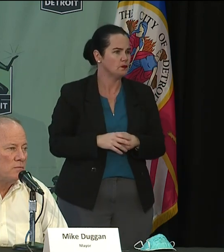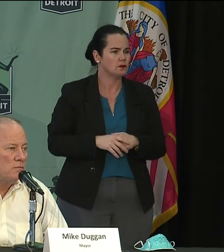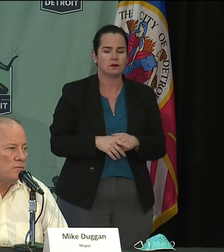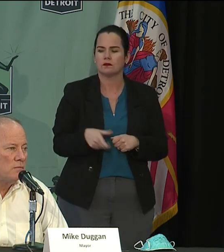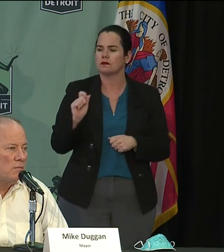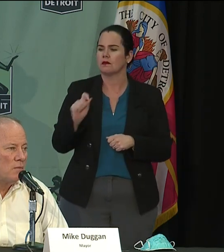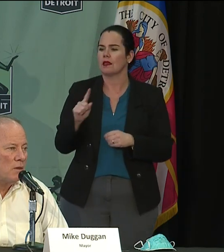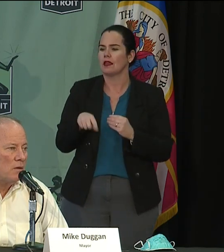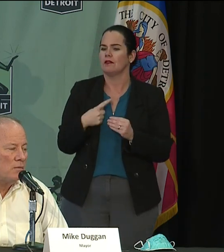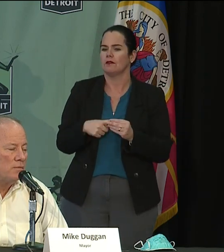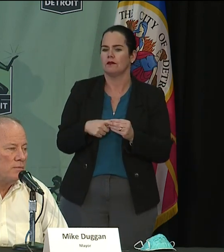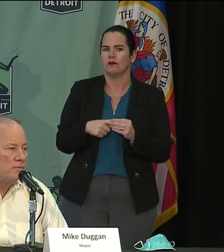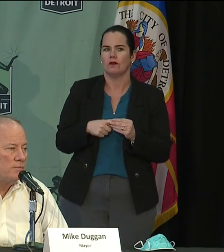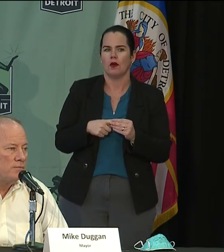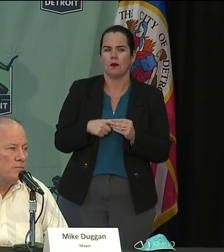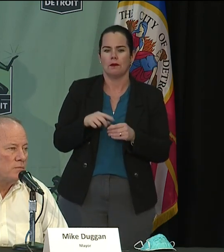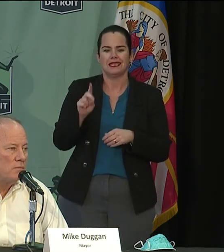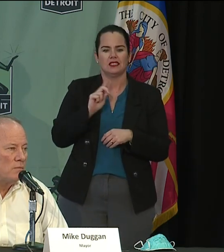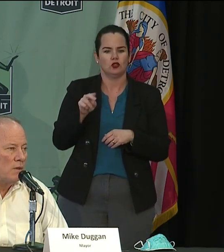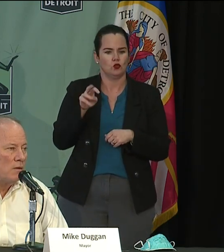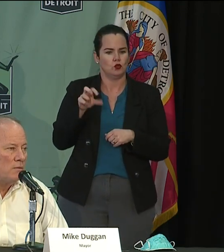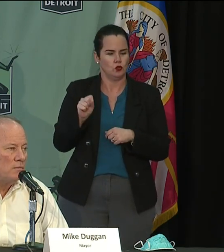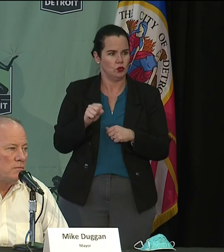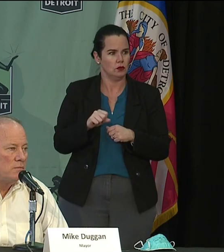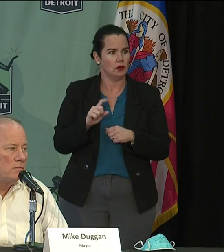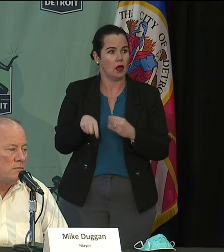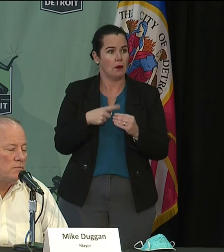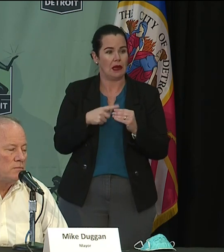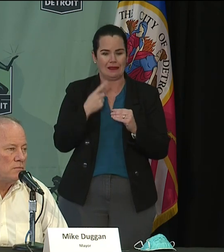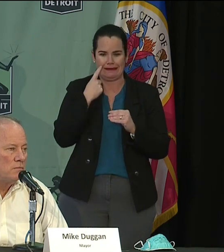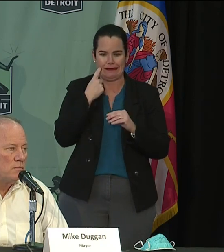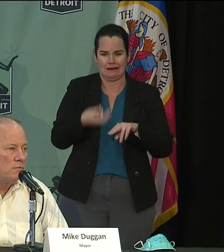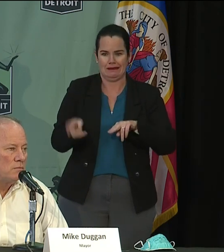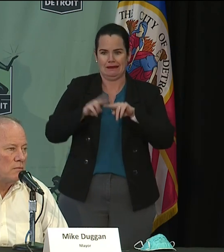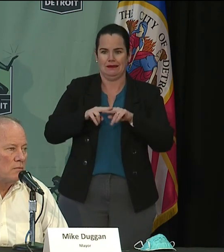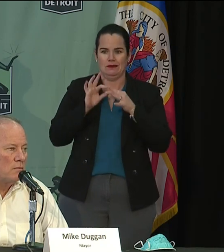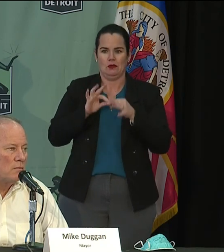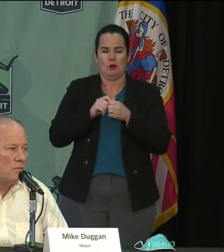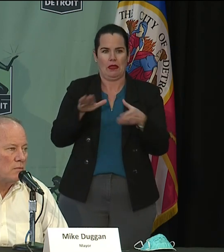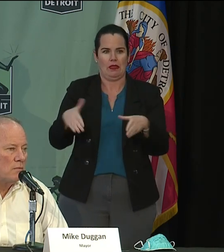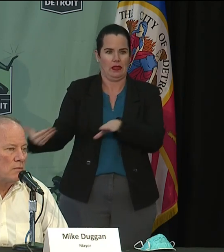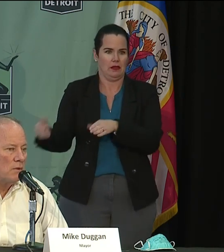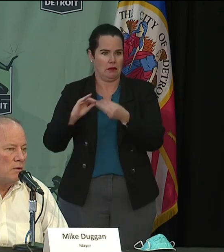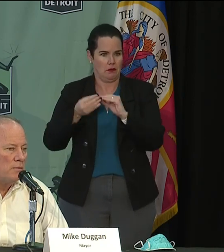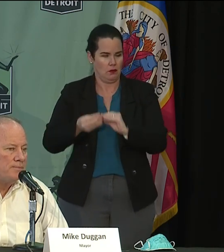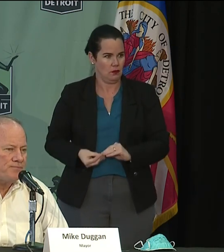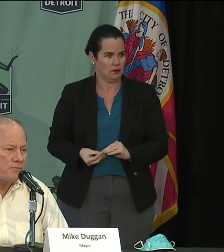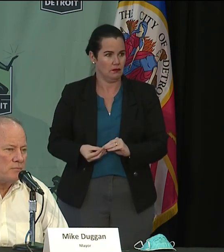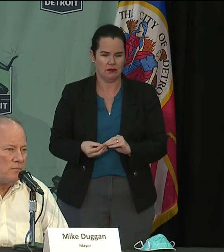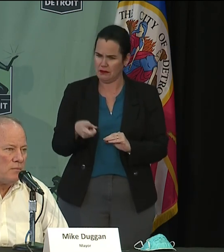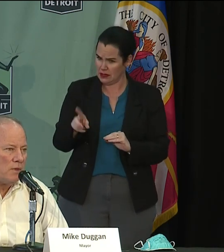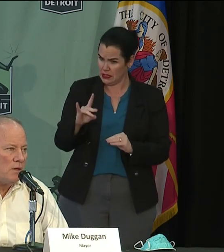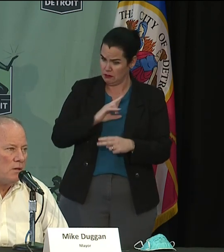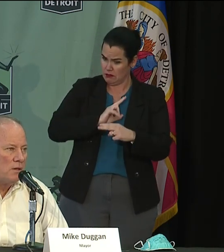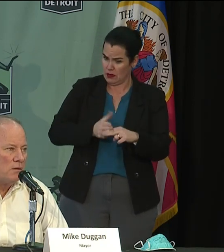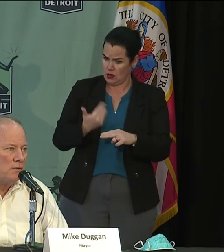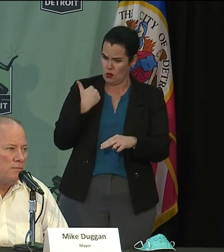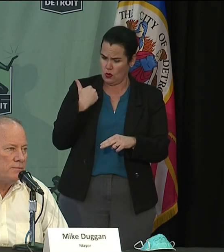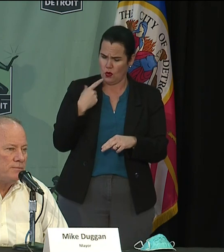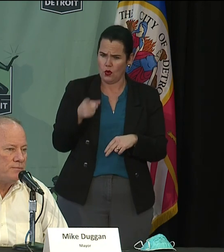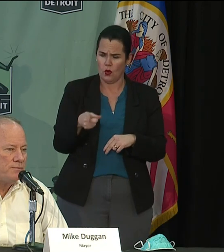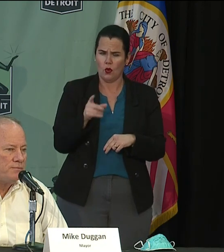Question from Christine Ferretti at the Detroit News regarding the uptick in deaths. And I don't know if you addressed this earlier or not, but she wanted to